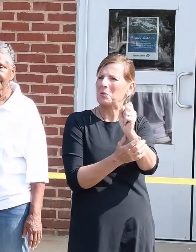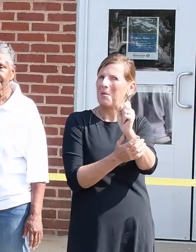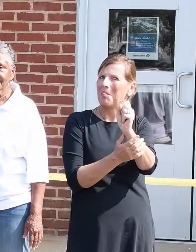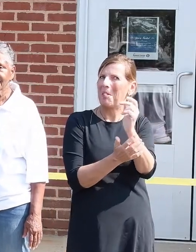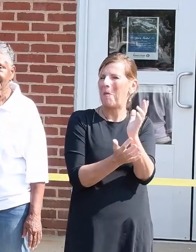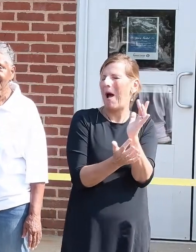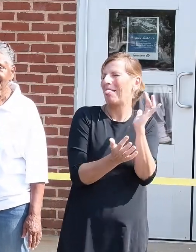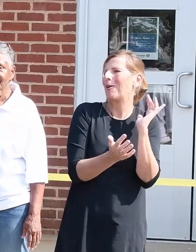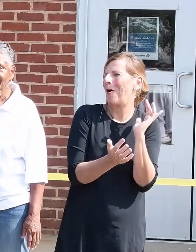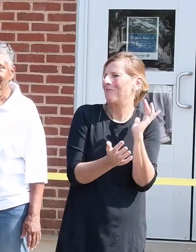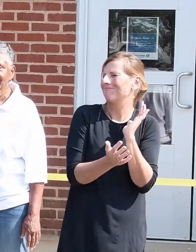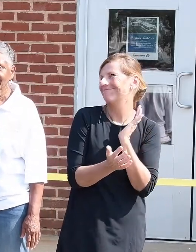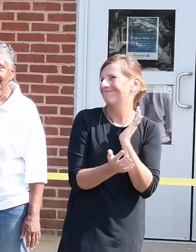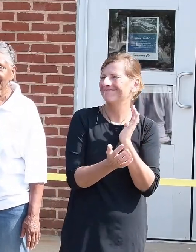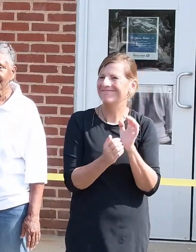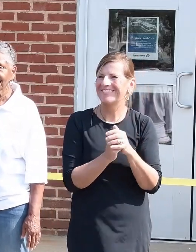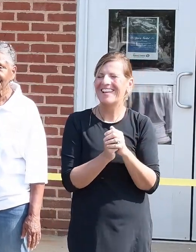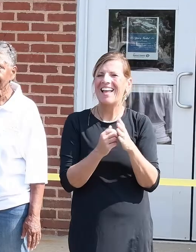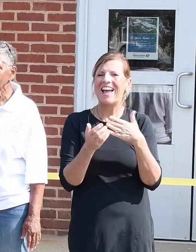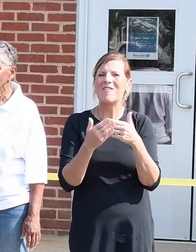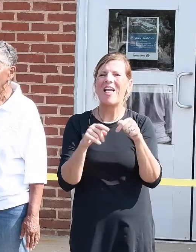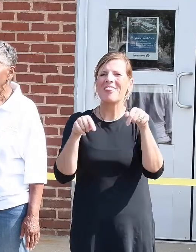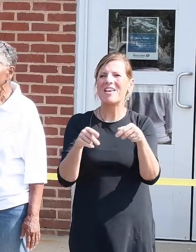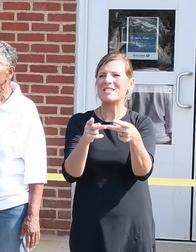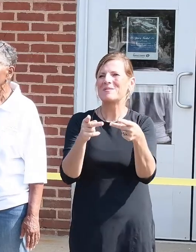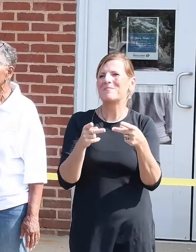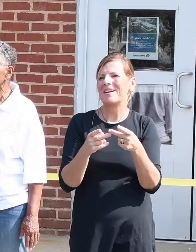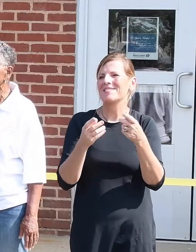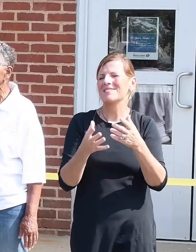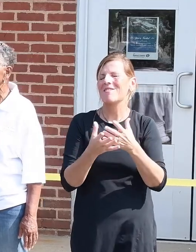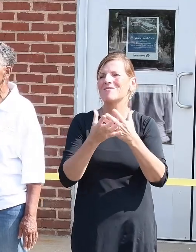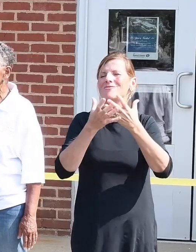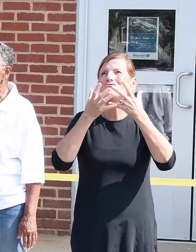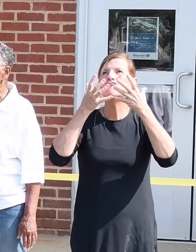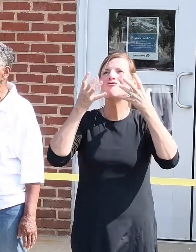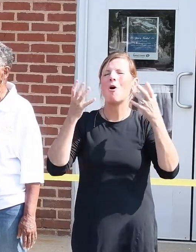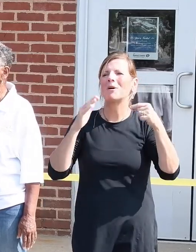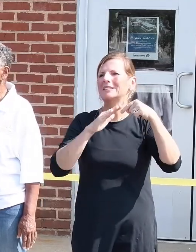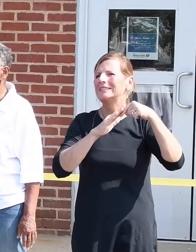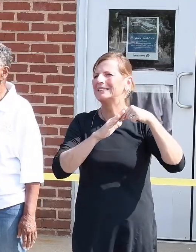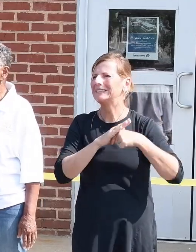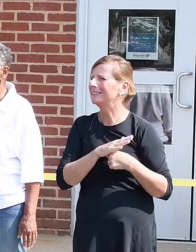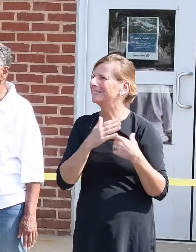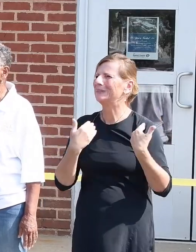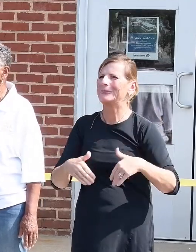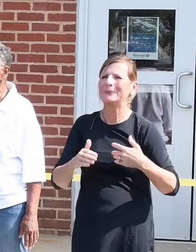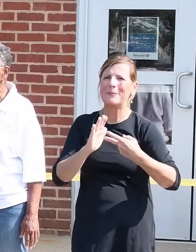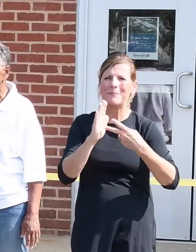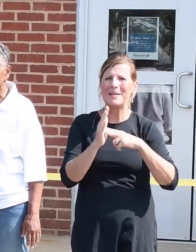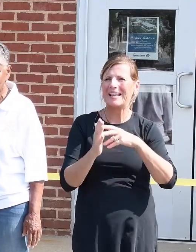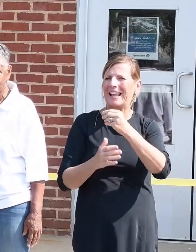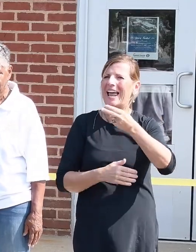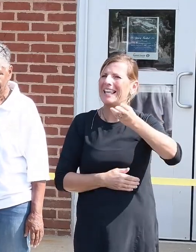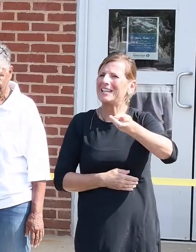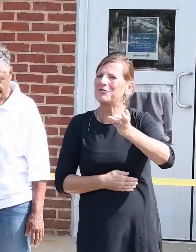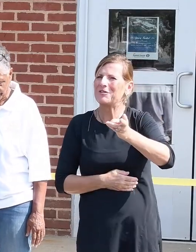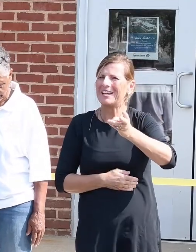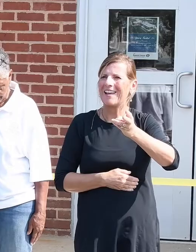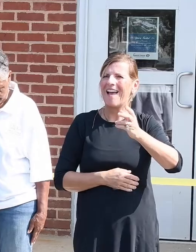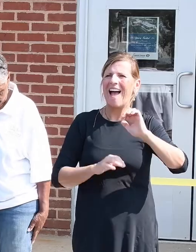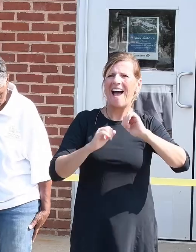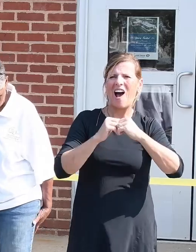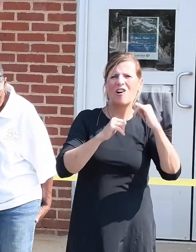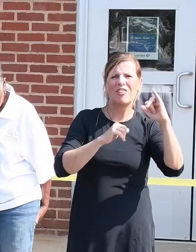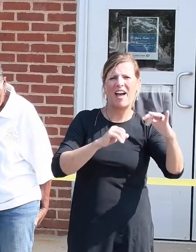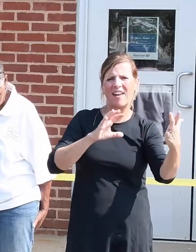ago. So this place has so much meaning and so much history, and we don't know how that